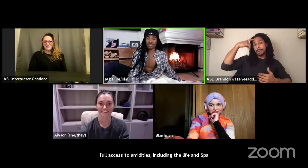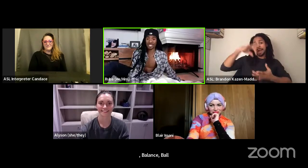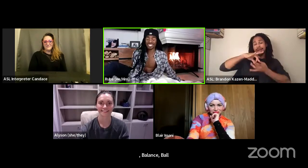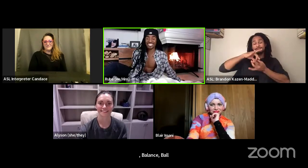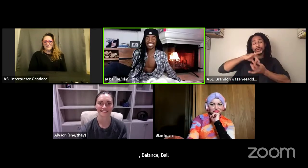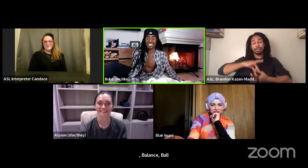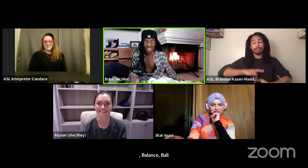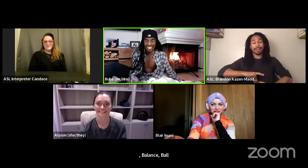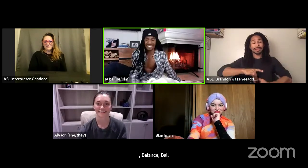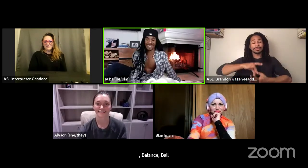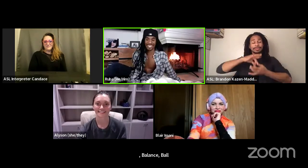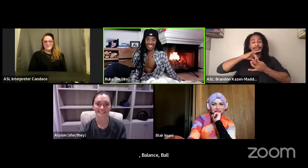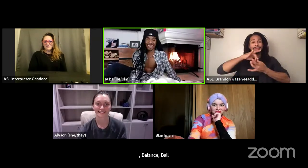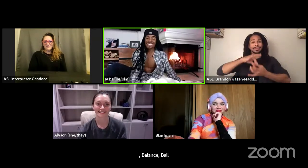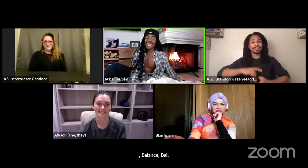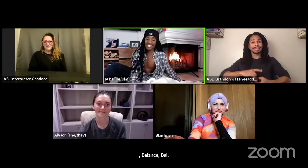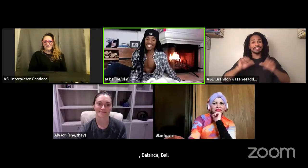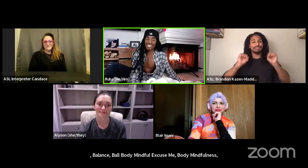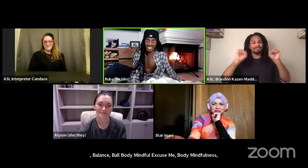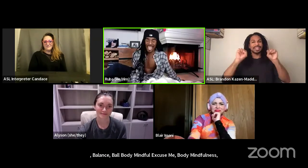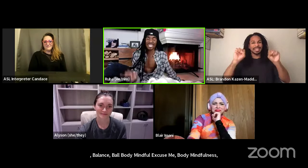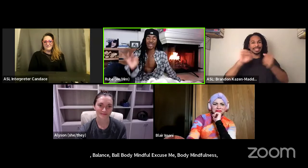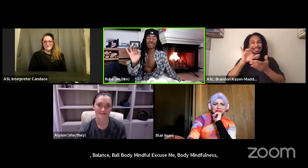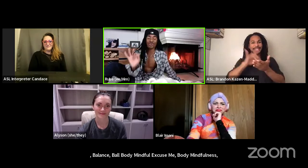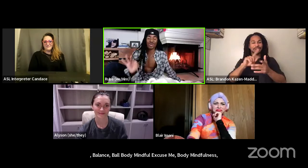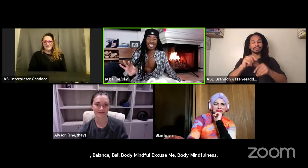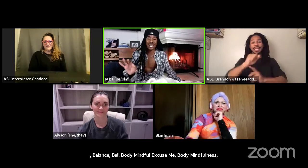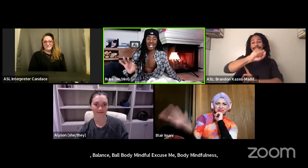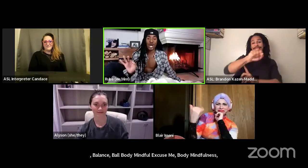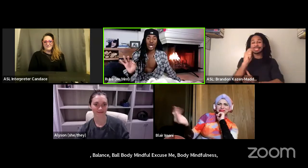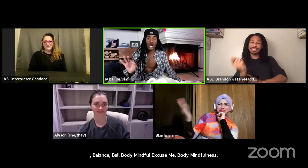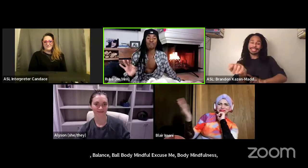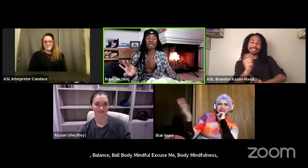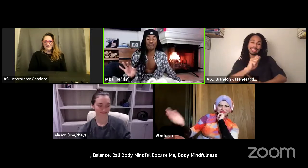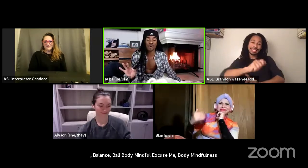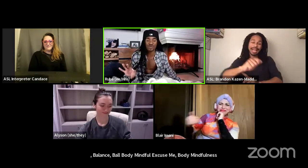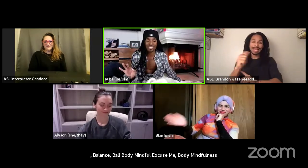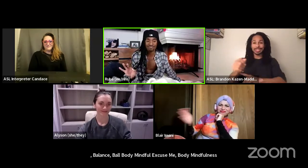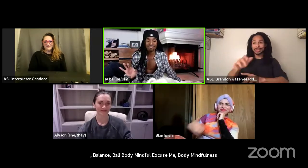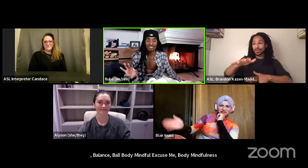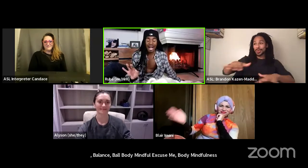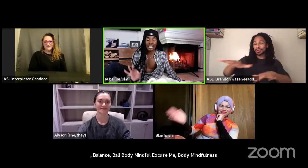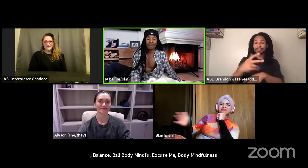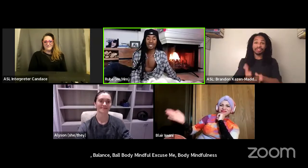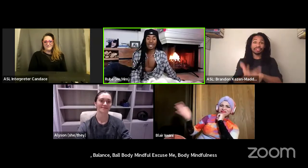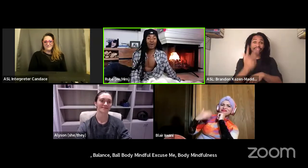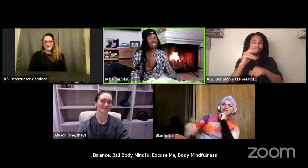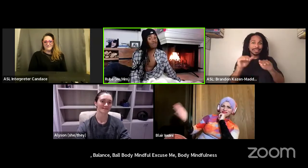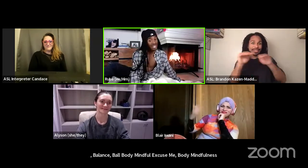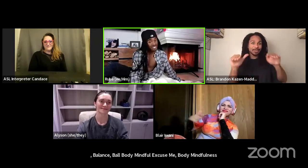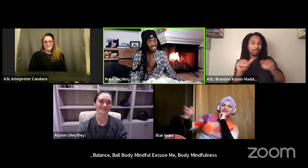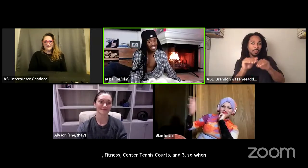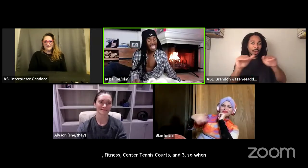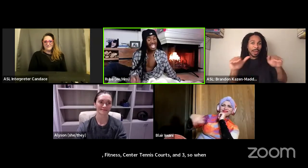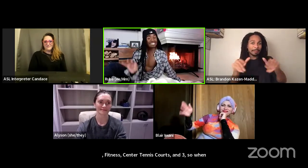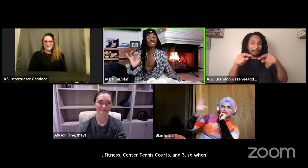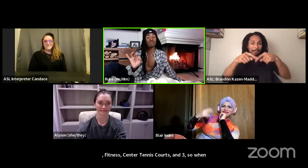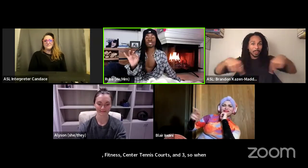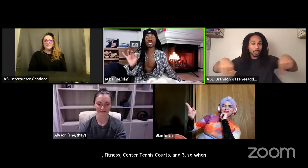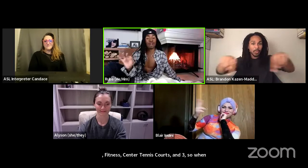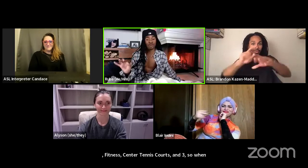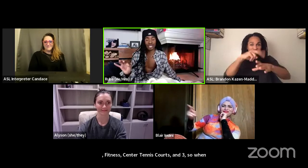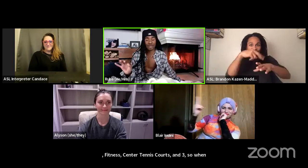Body Mindfulness Fitness Center, tennis courts, and 3 swimming pools. Unlimited participation